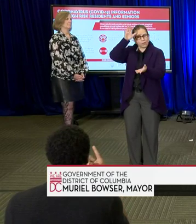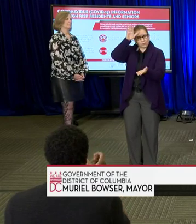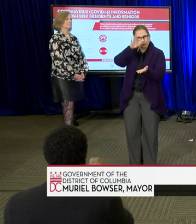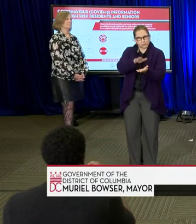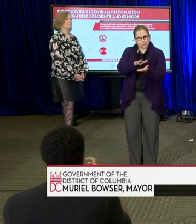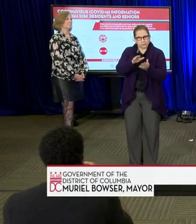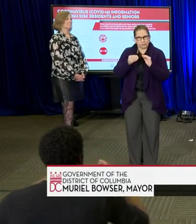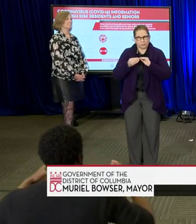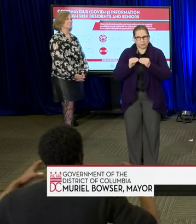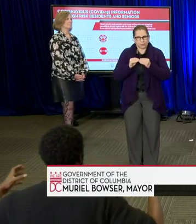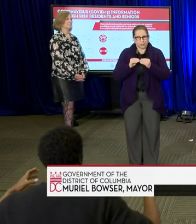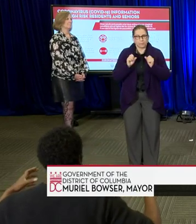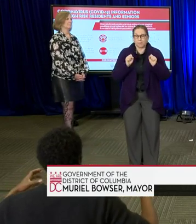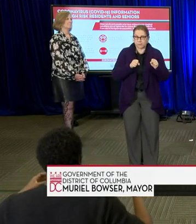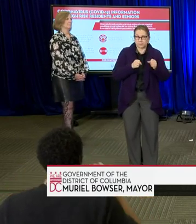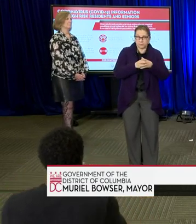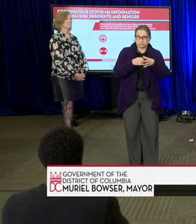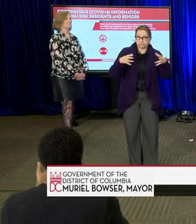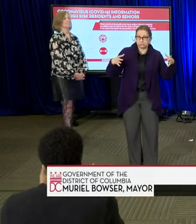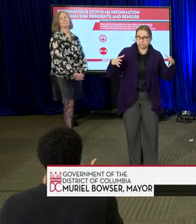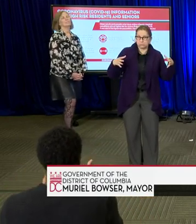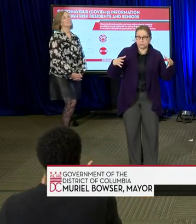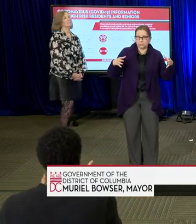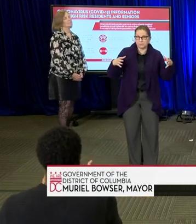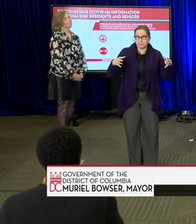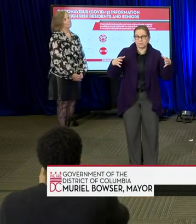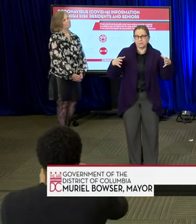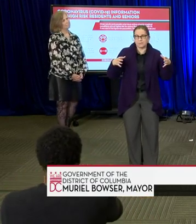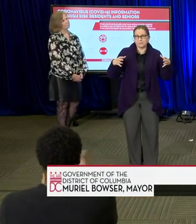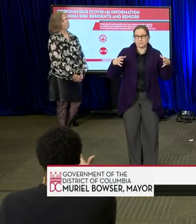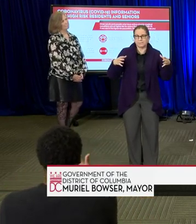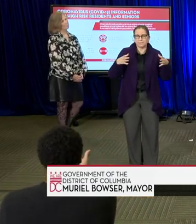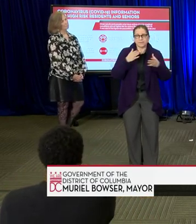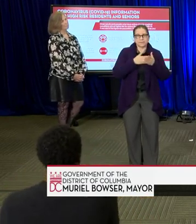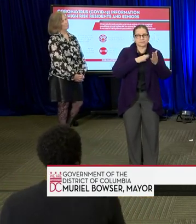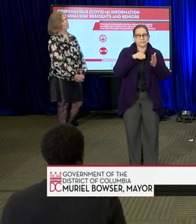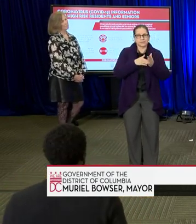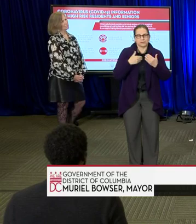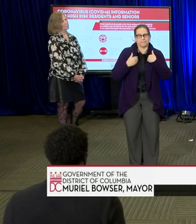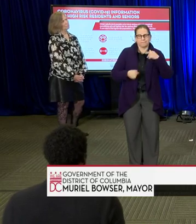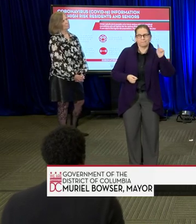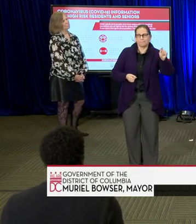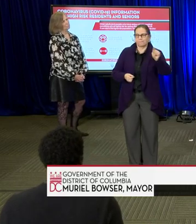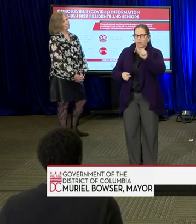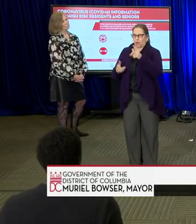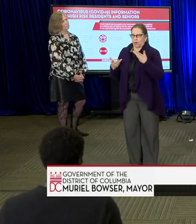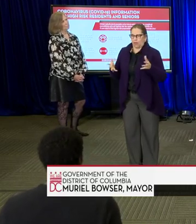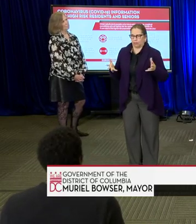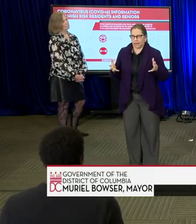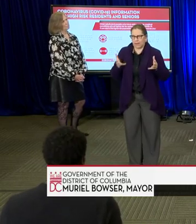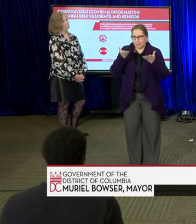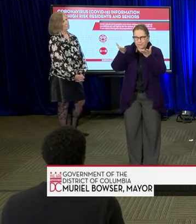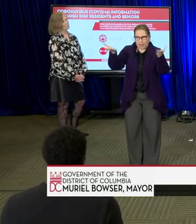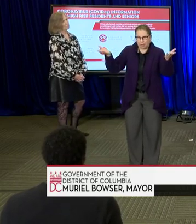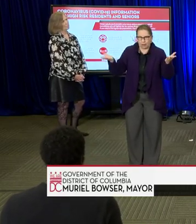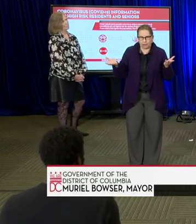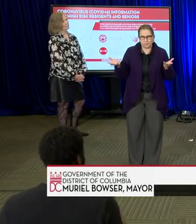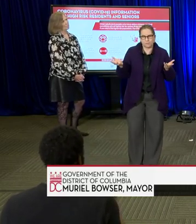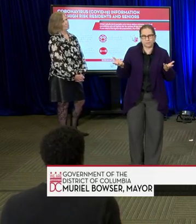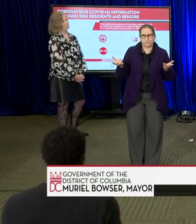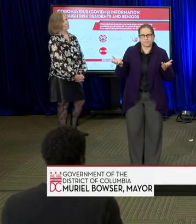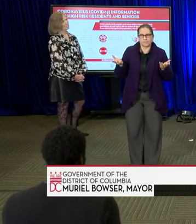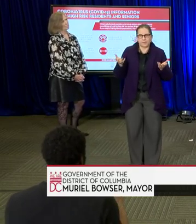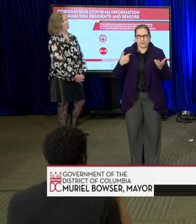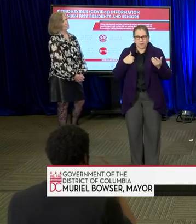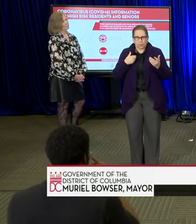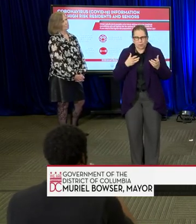existing hospitals, which DC Health and Dr. Nesbitt have done as well. So we've already taken a lot of steps to prepare for surge, and then